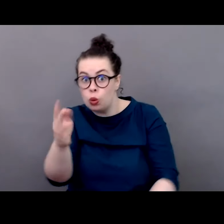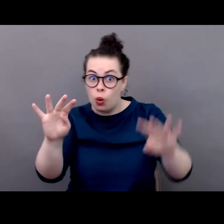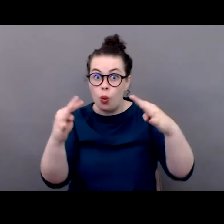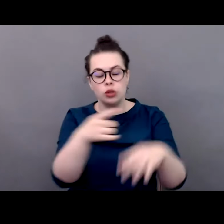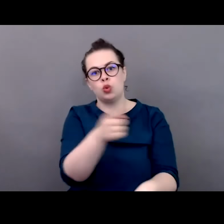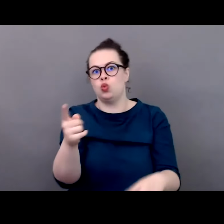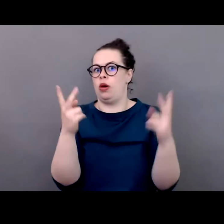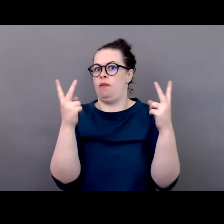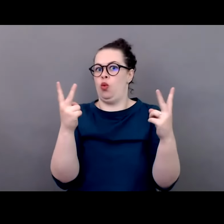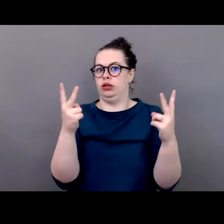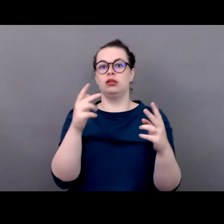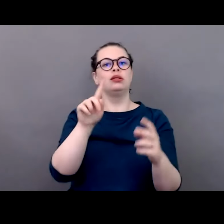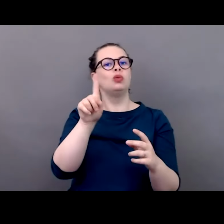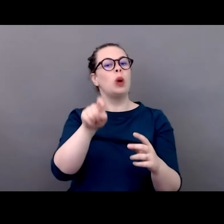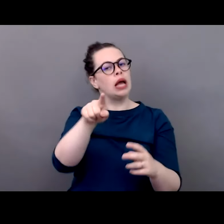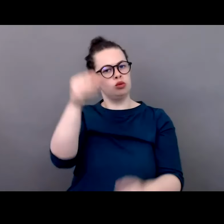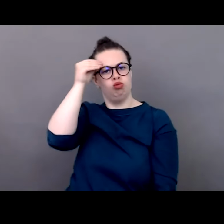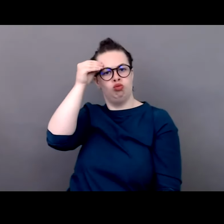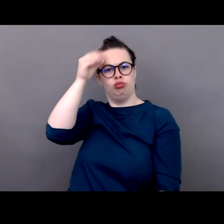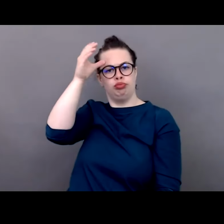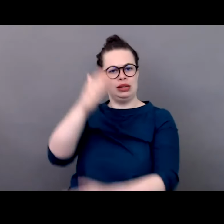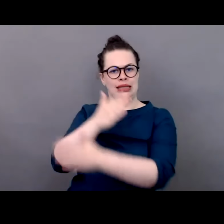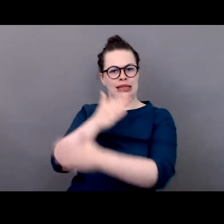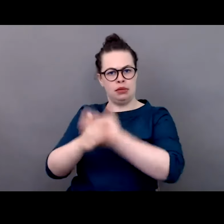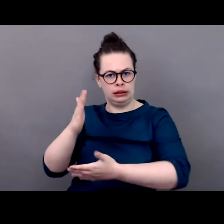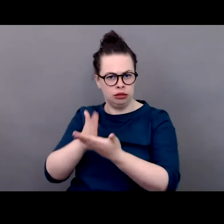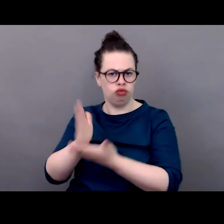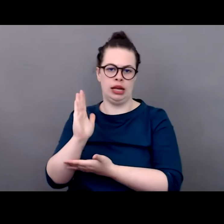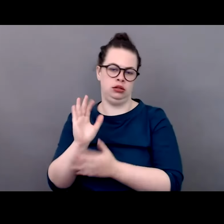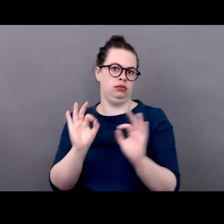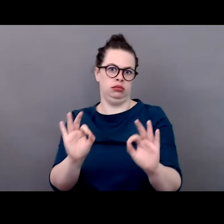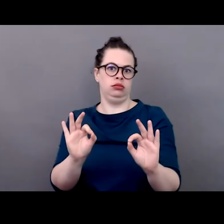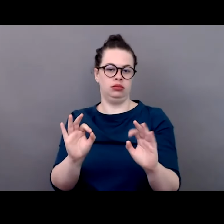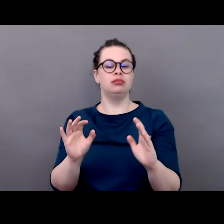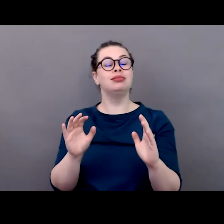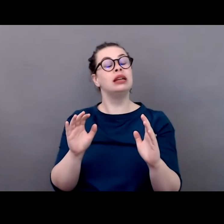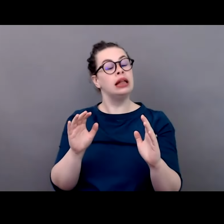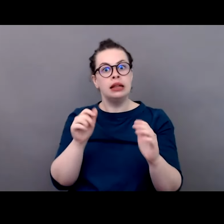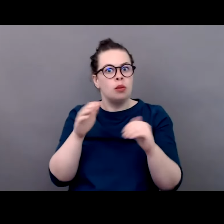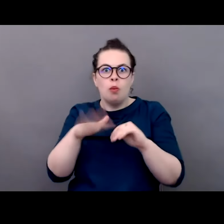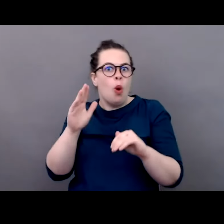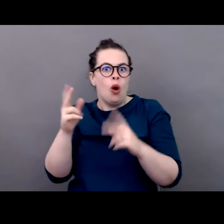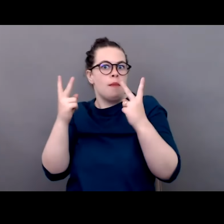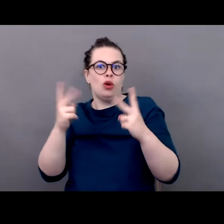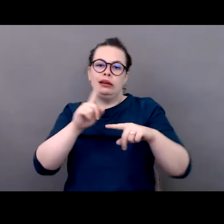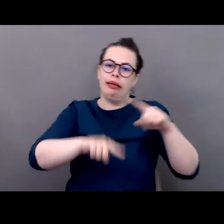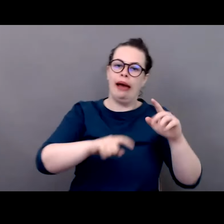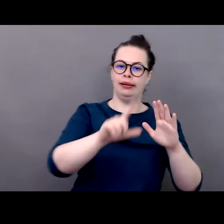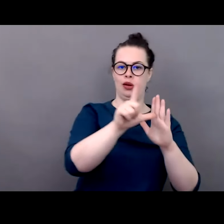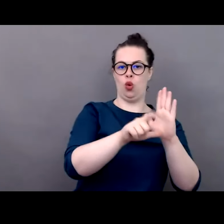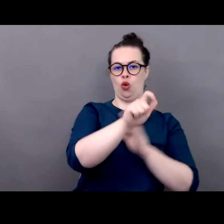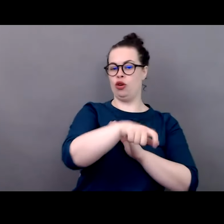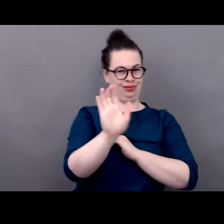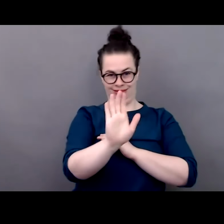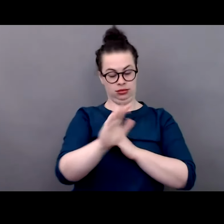useful than having a lawyer who knows the procedure, especially here because the procedure is quite simple. So it's a very